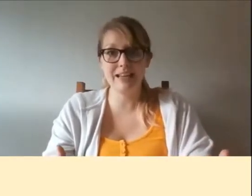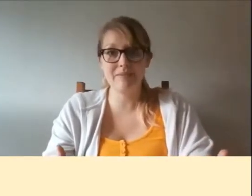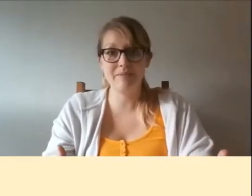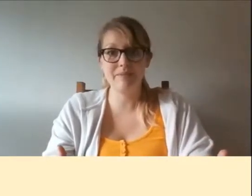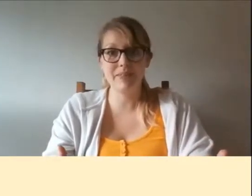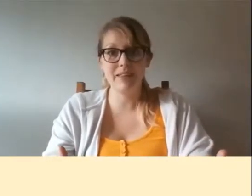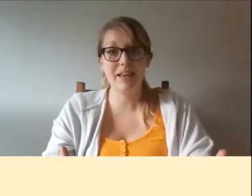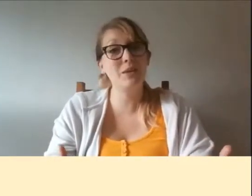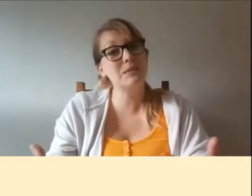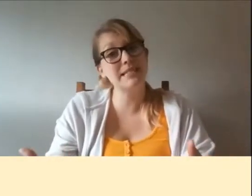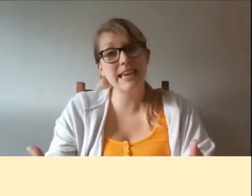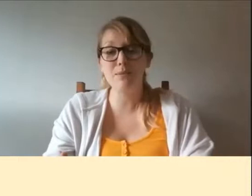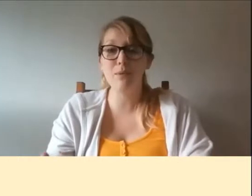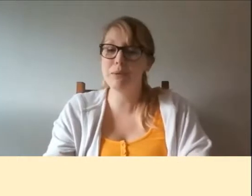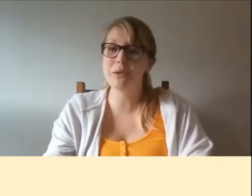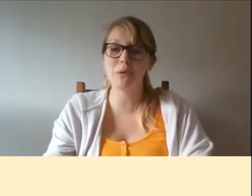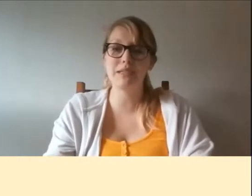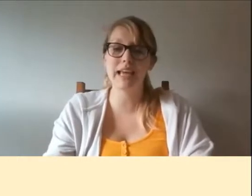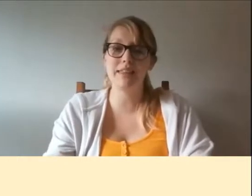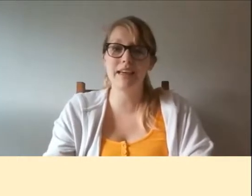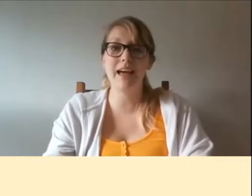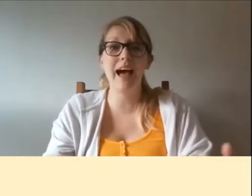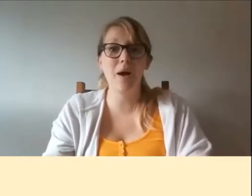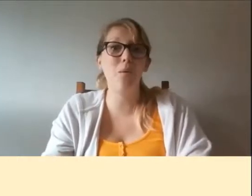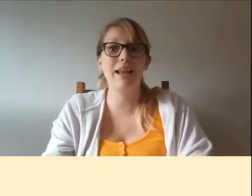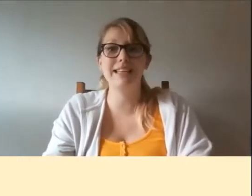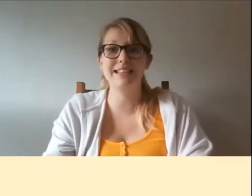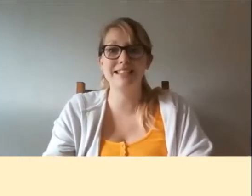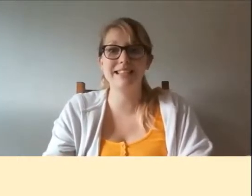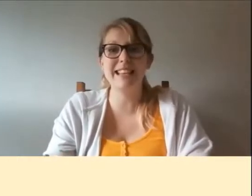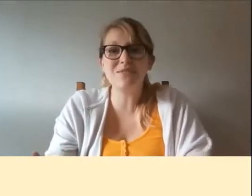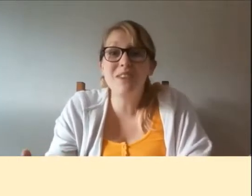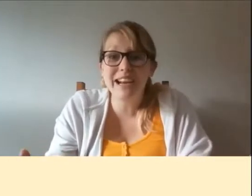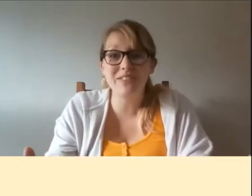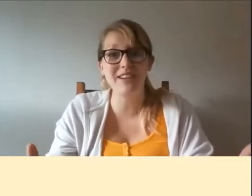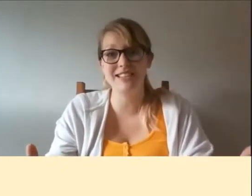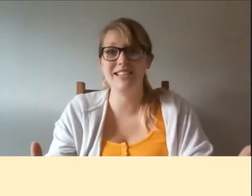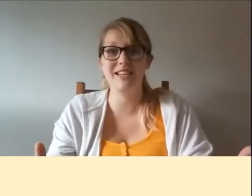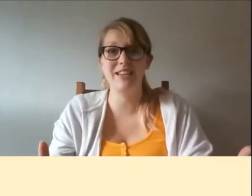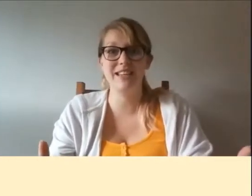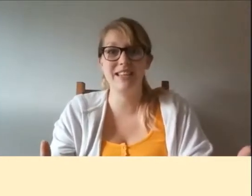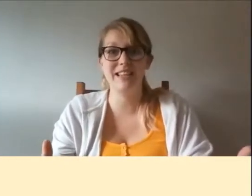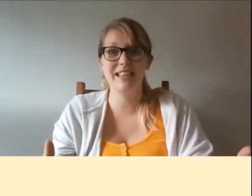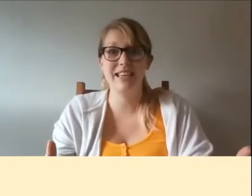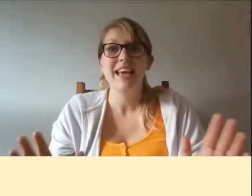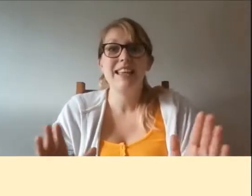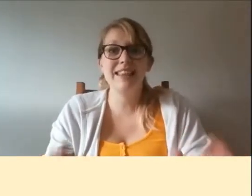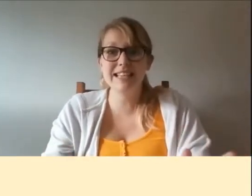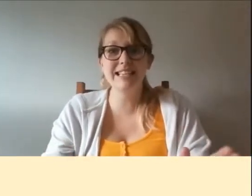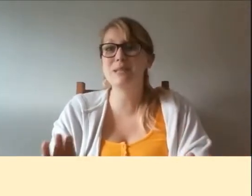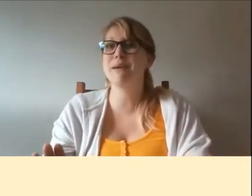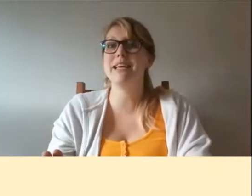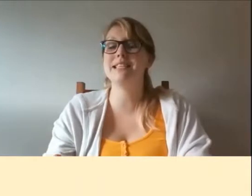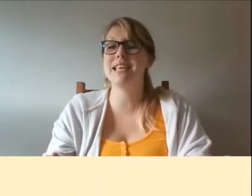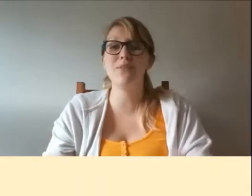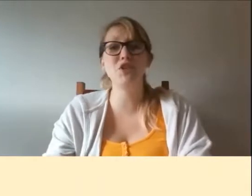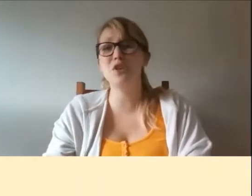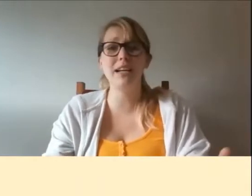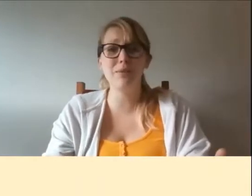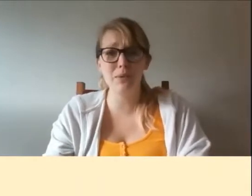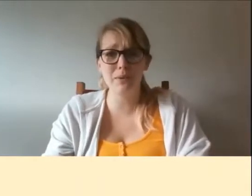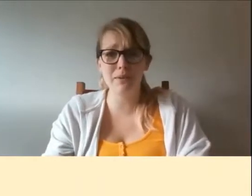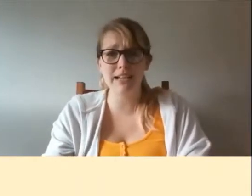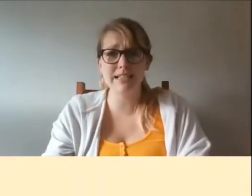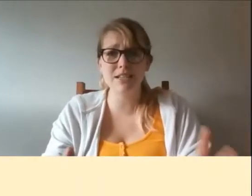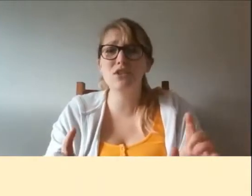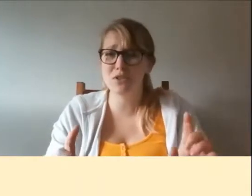amazingly. And you'll see when we put it all together how well it does, and it's really fun to do. This is the bit that if you're